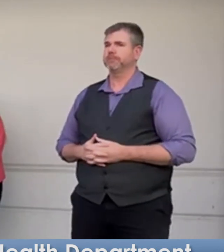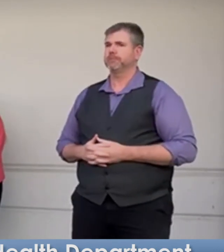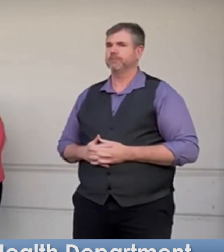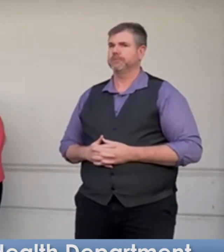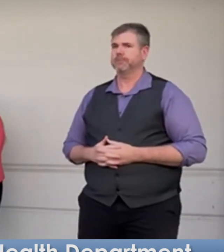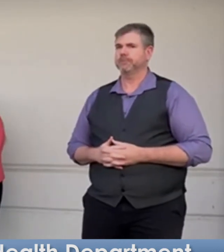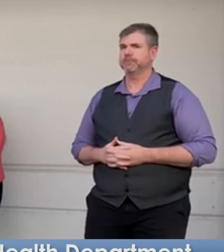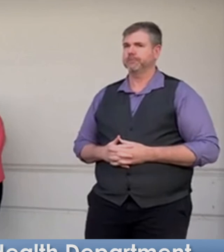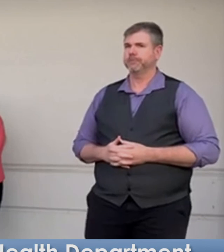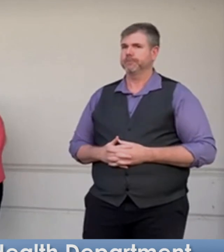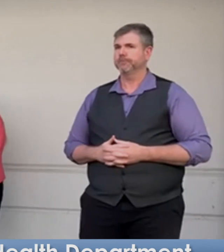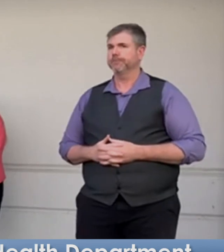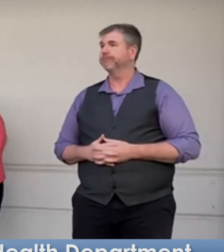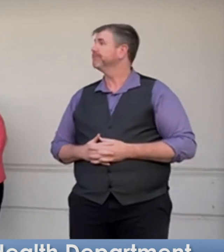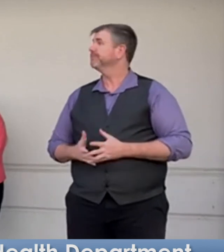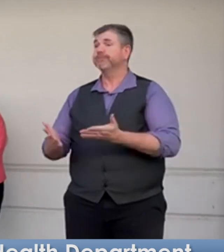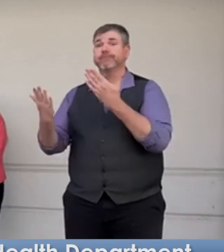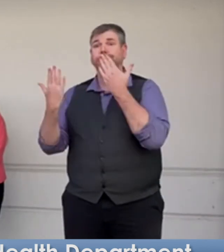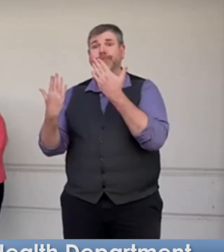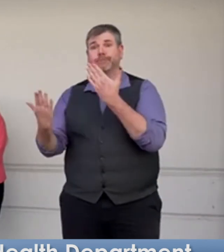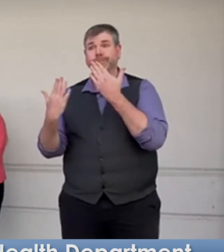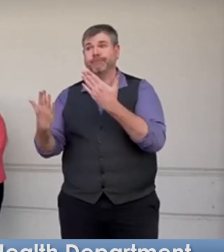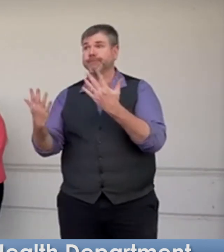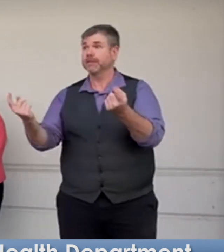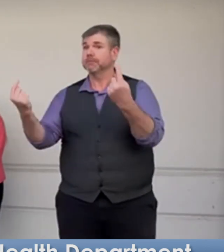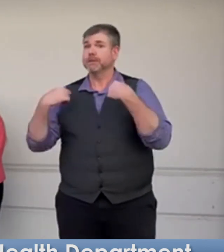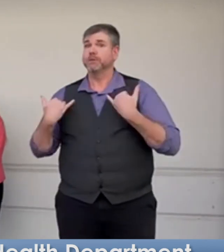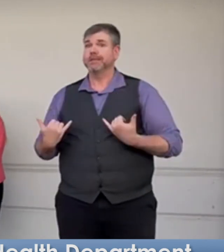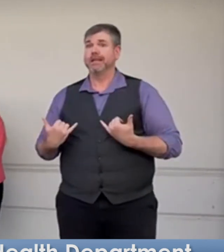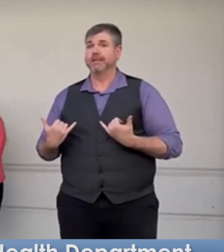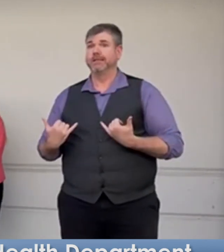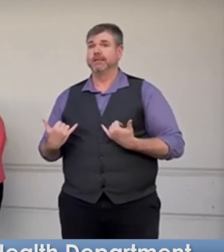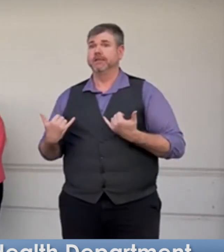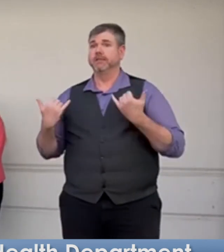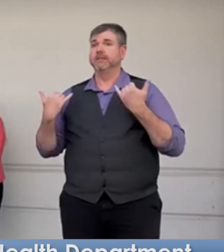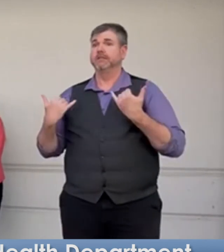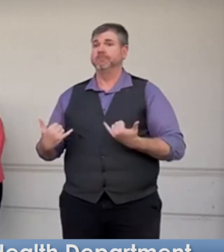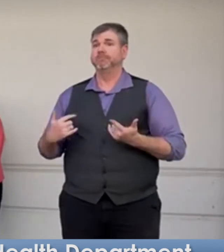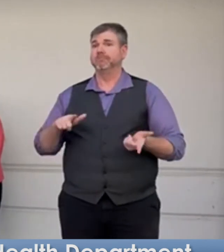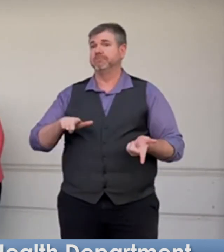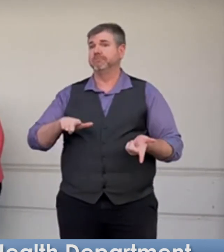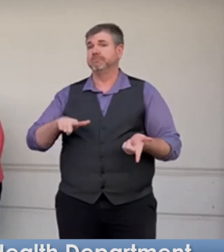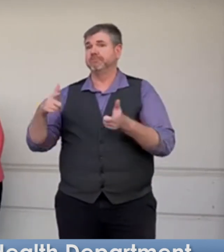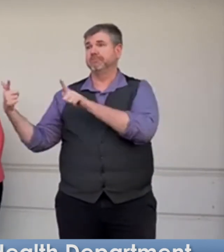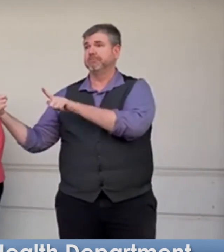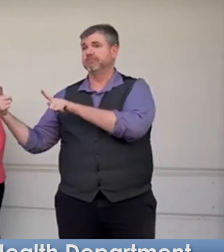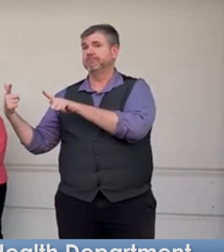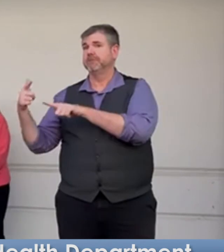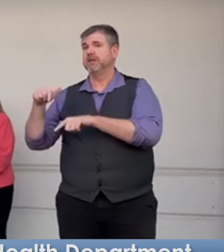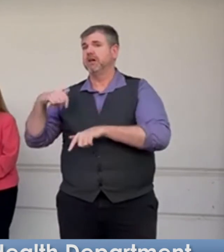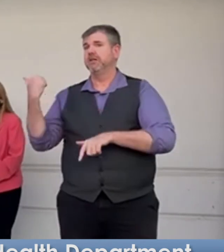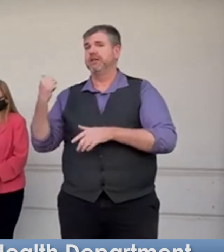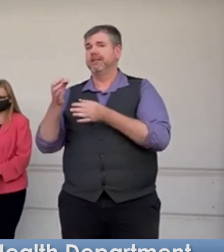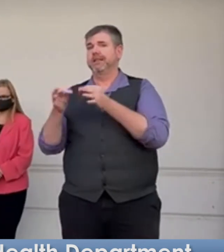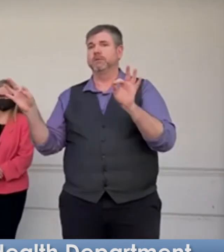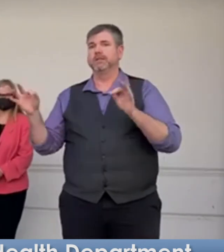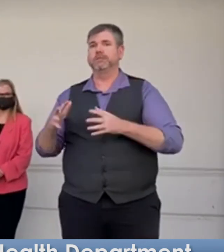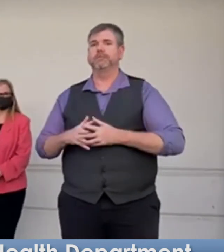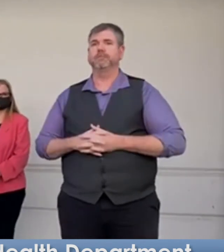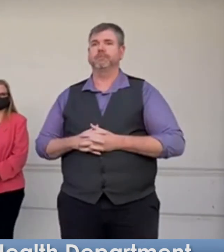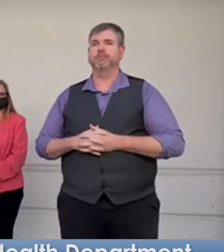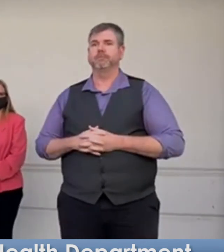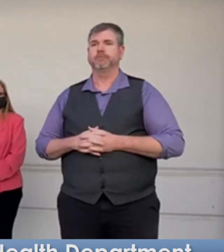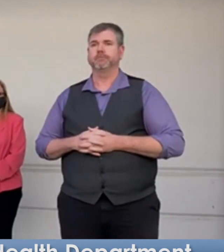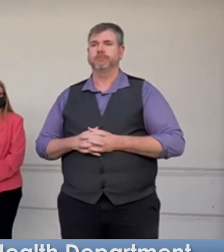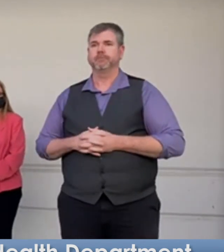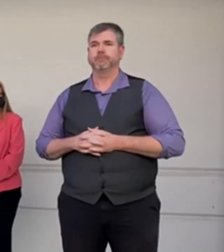We'd like to thank you everyone for coming. We will move on to statements in other languages, beginning with Spanish. If you have additional one-offs, please let us know afterwards,